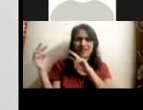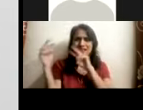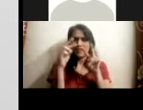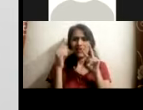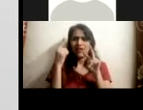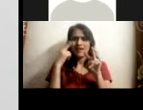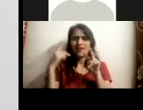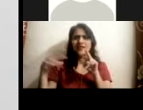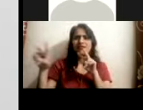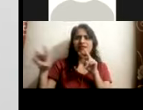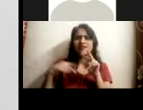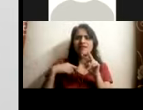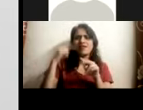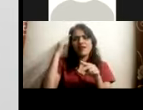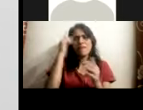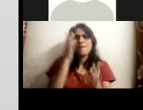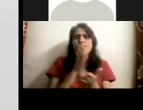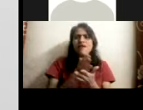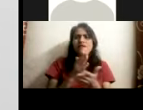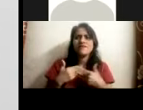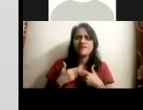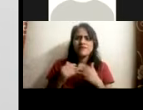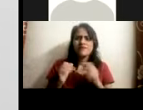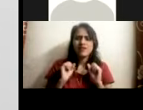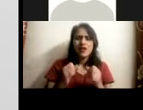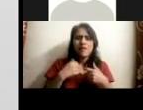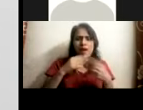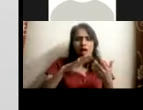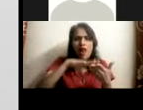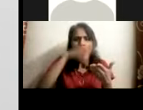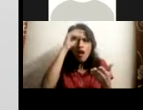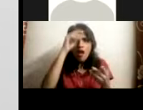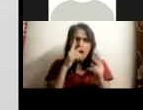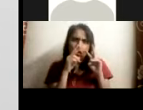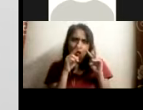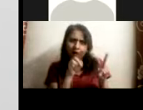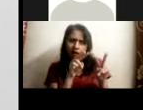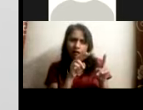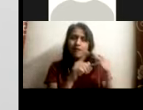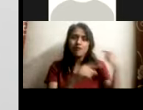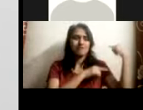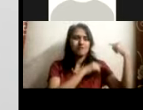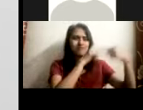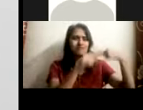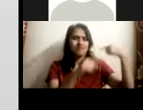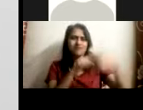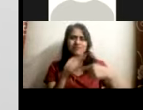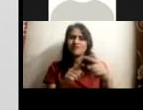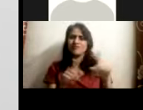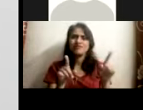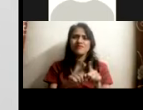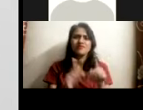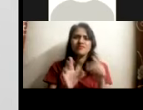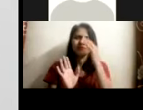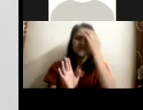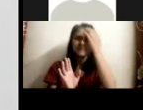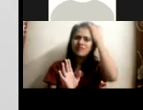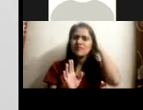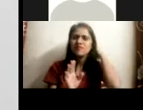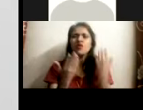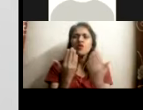for somebody else, maybe from somebody who has not gone through the traditional, not the traditional, the modern